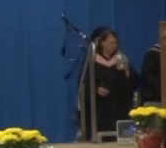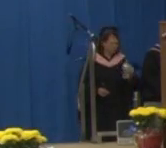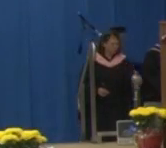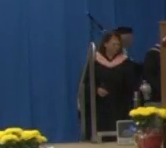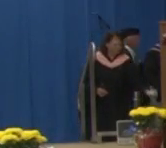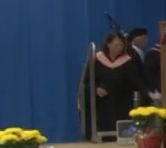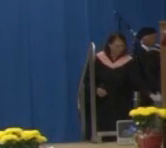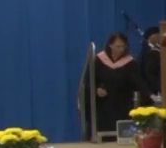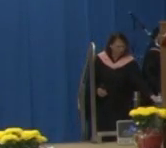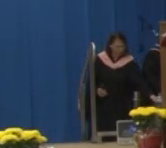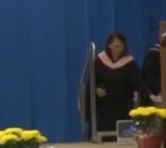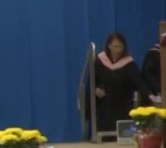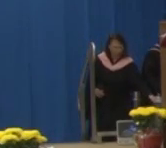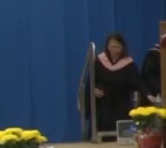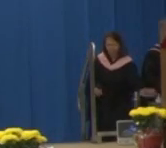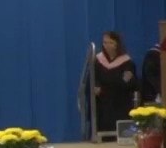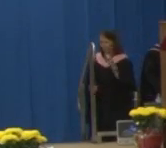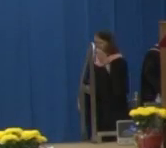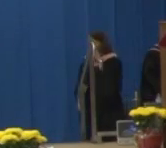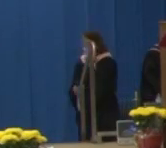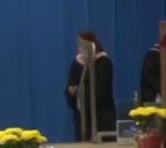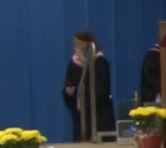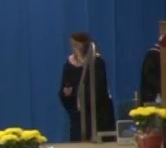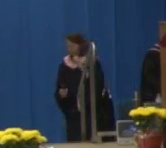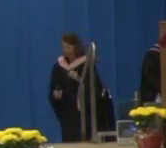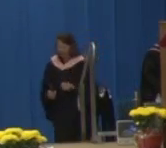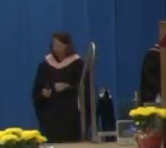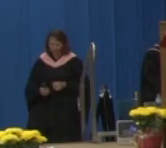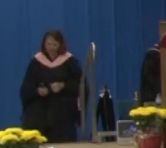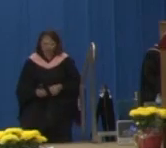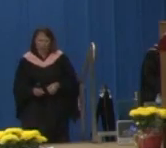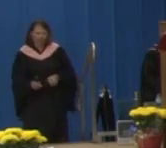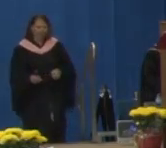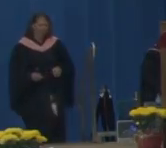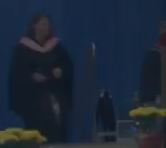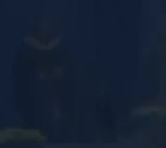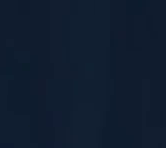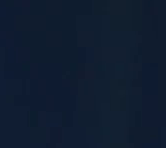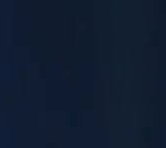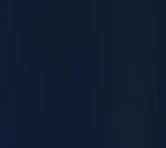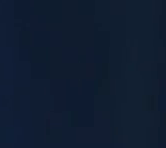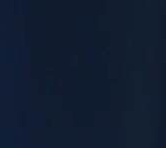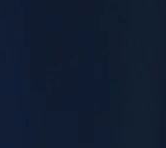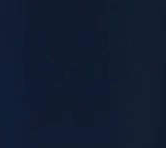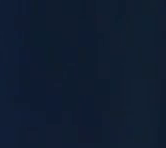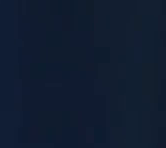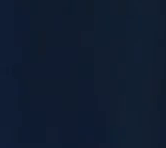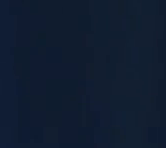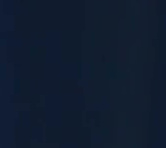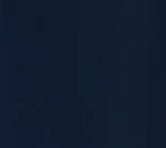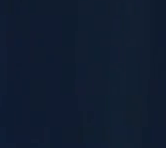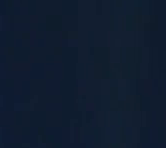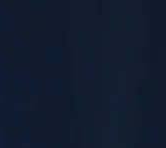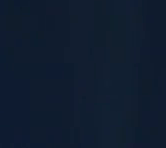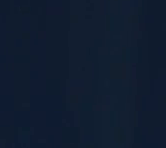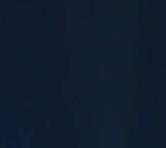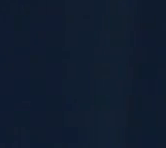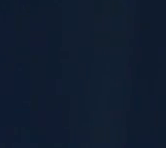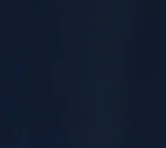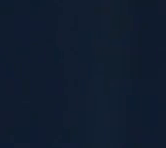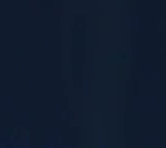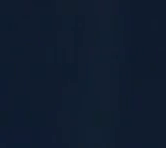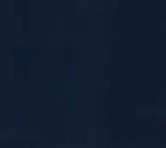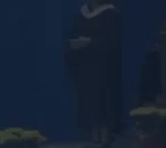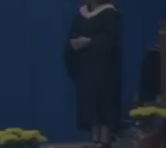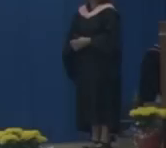Good afternoon, ladies and gentlemen. Would you please now join Laurie Taylor in the singing of our national anthem, and please remain standing for